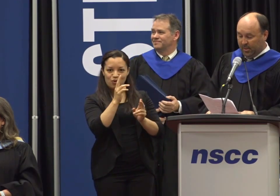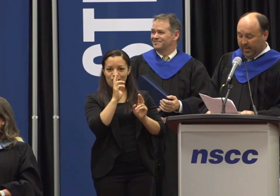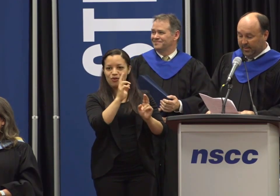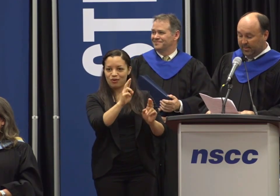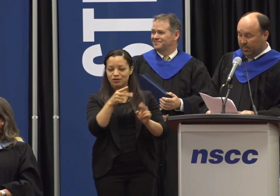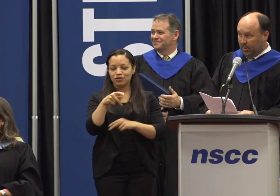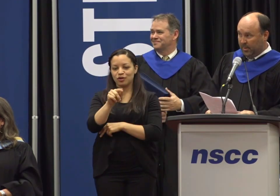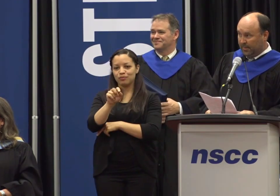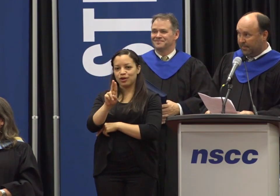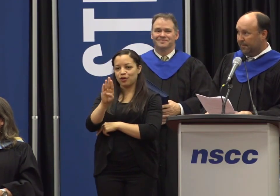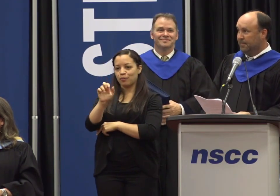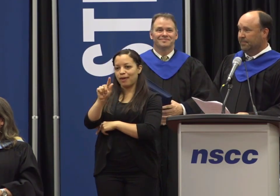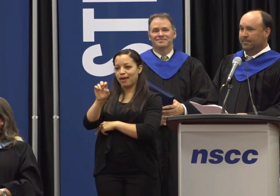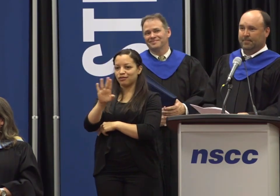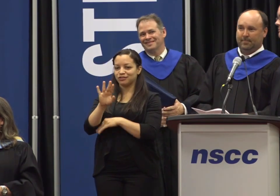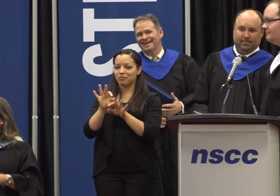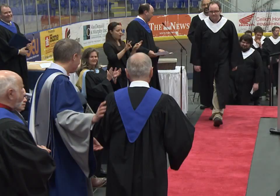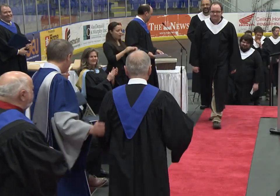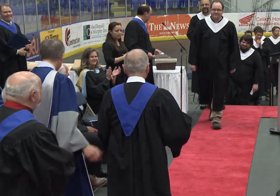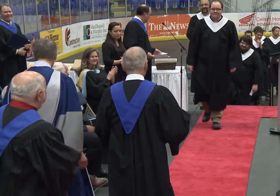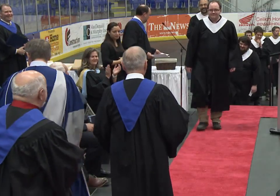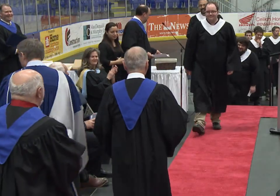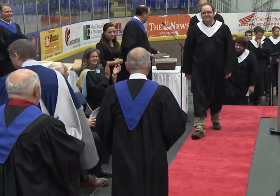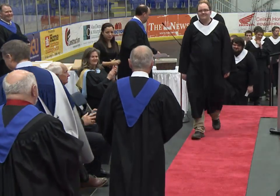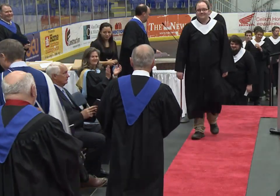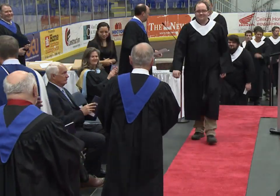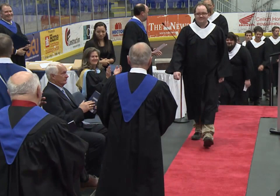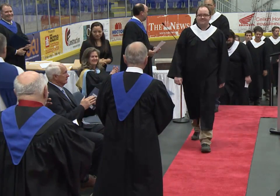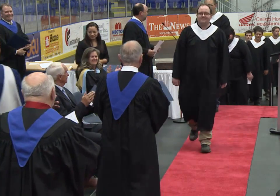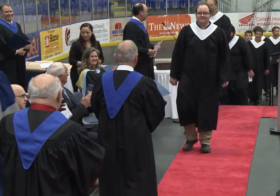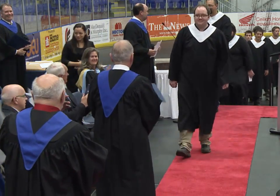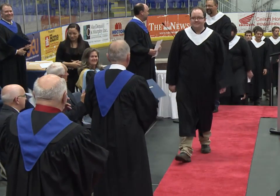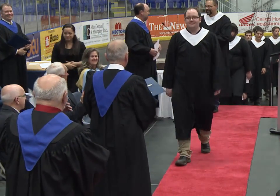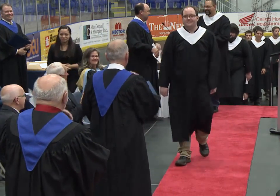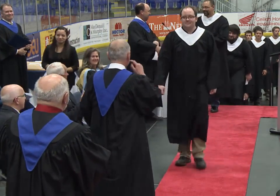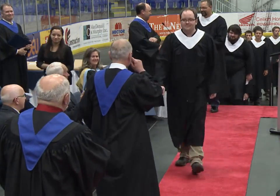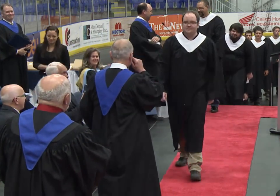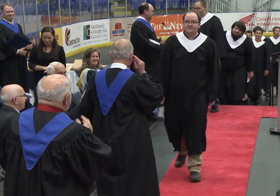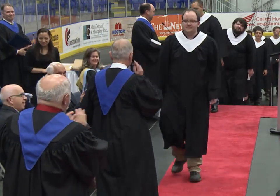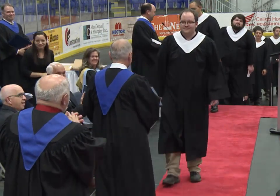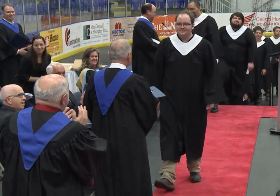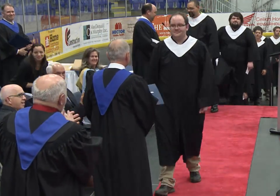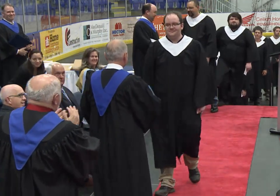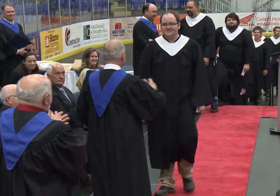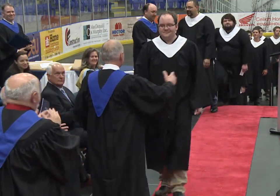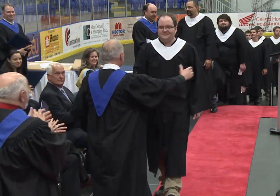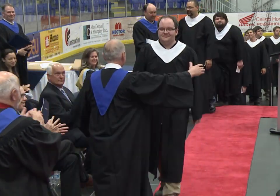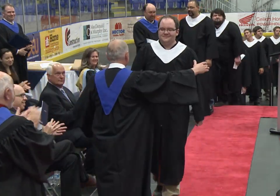Peter Bate, his diploma.